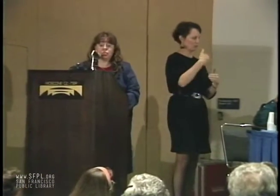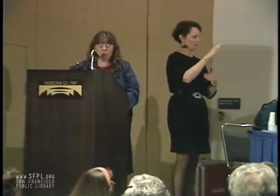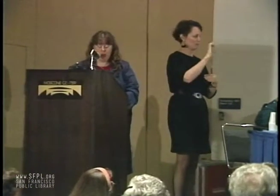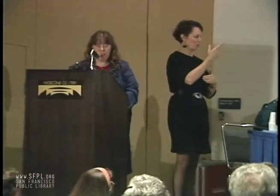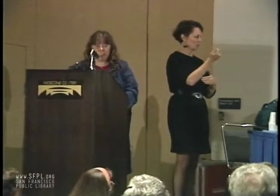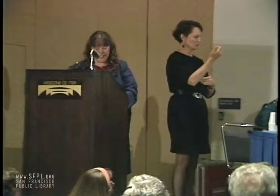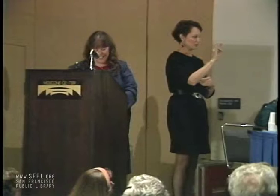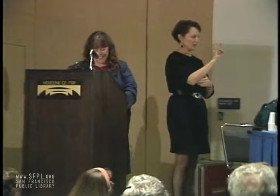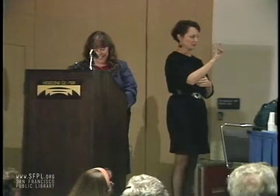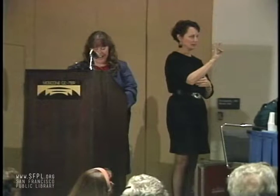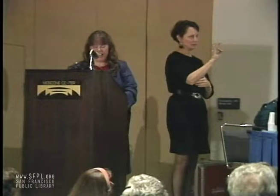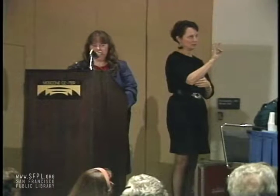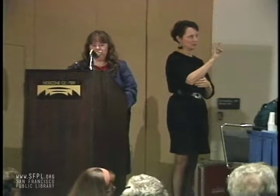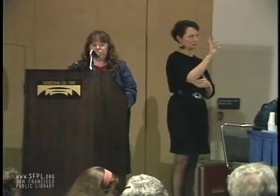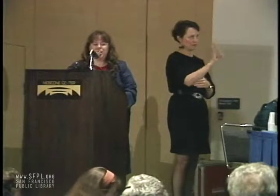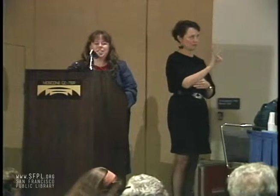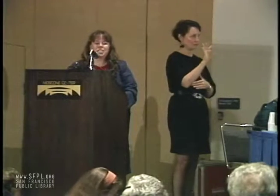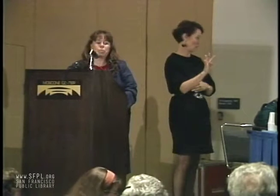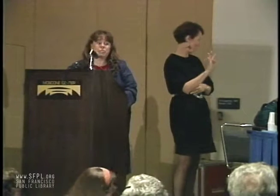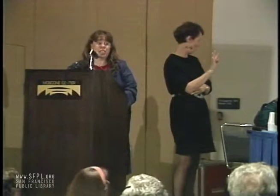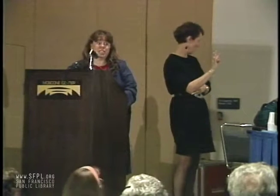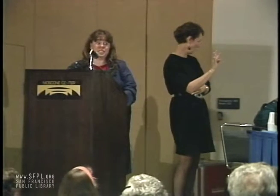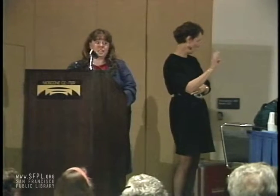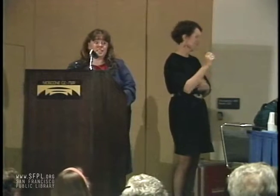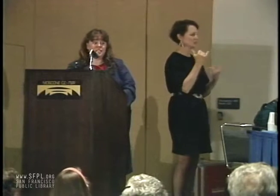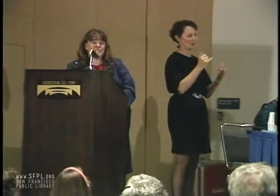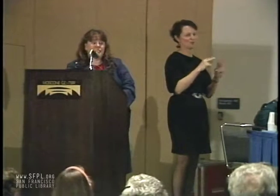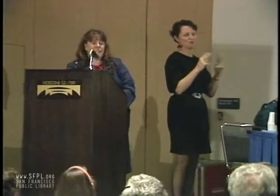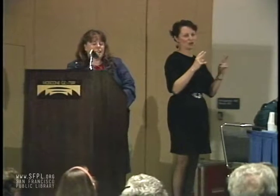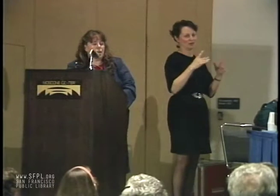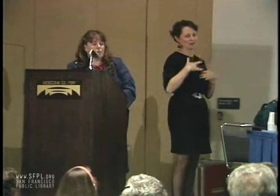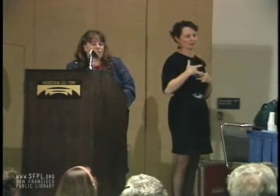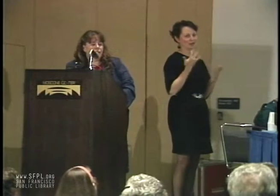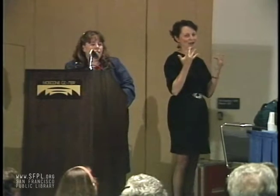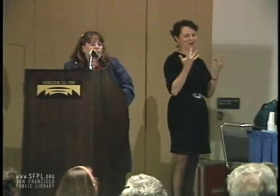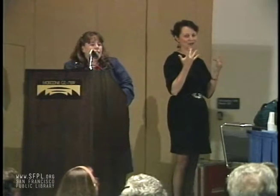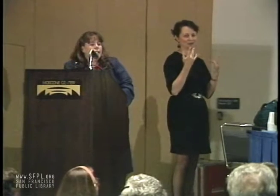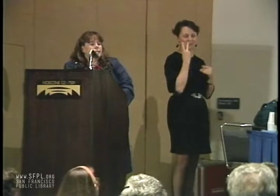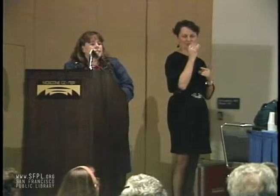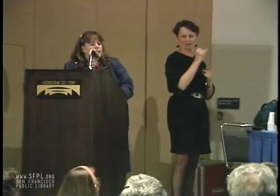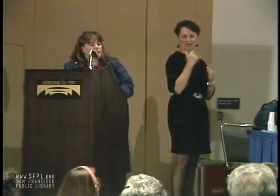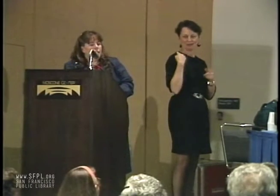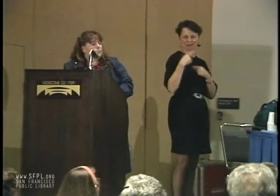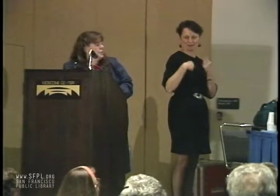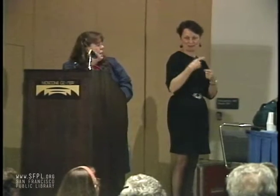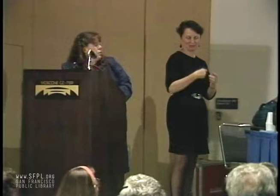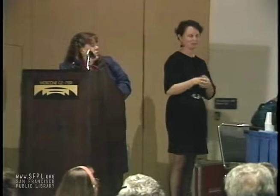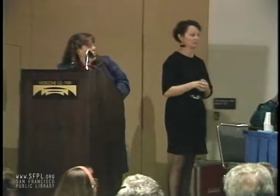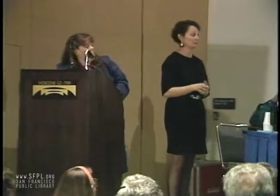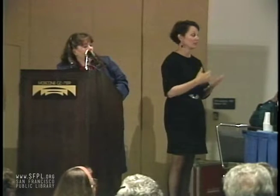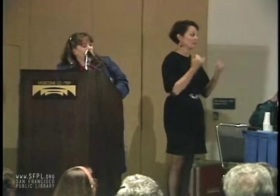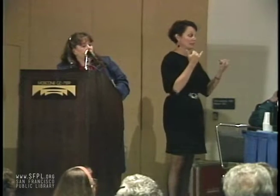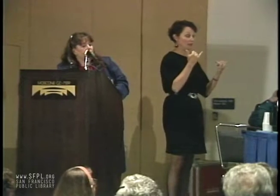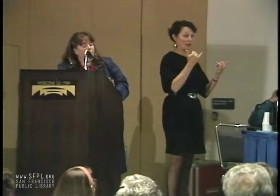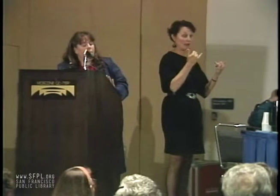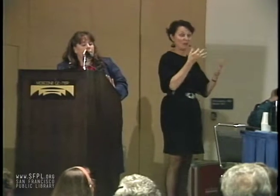1994. So we're very excited to see that coming. It's Now, instead of taking time